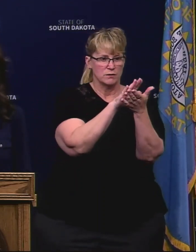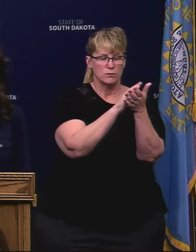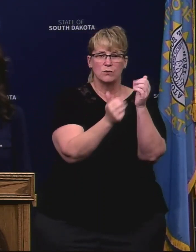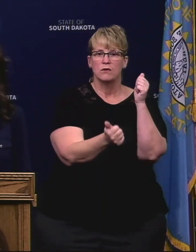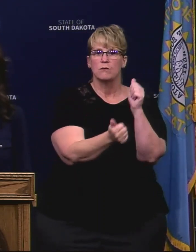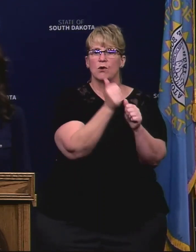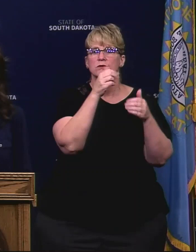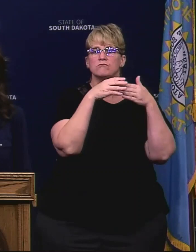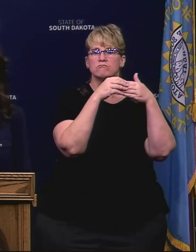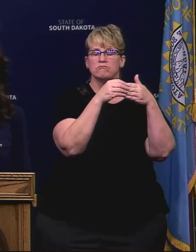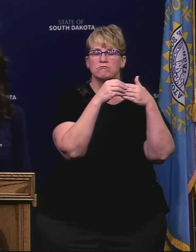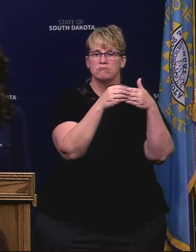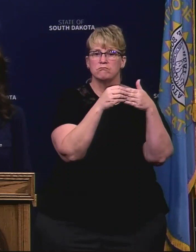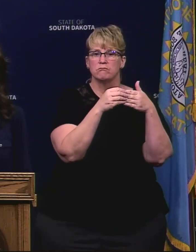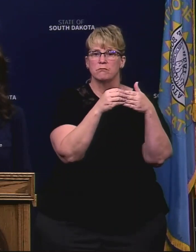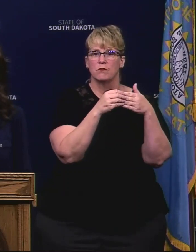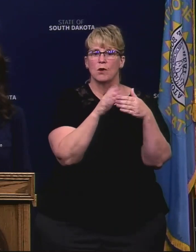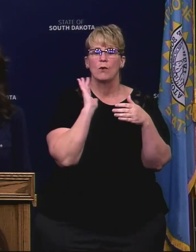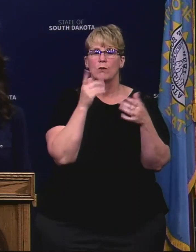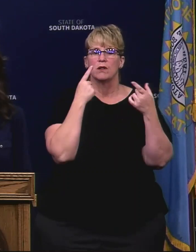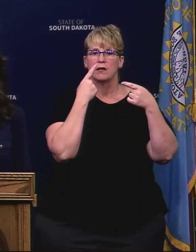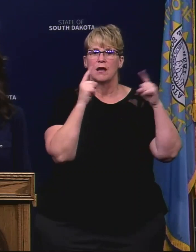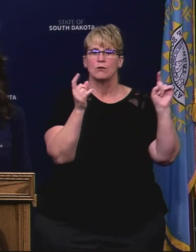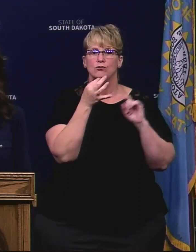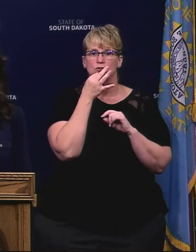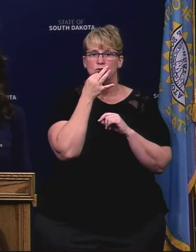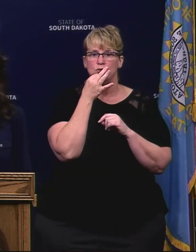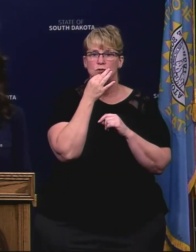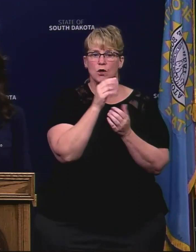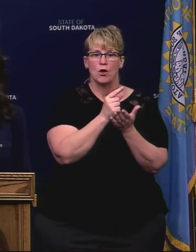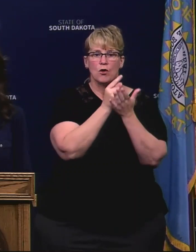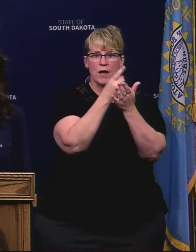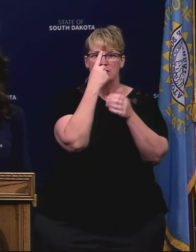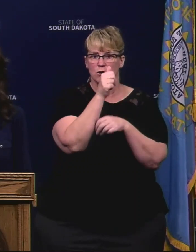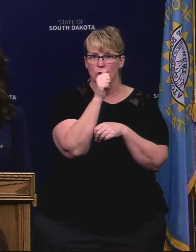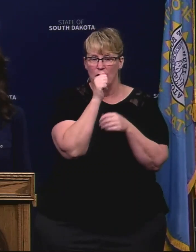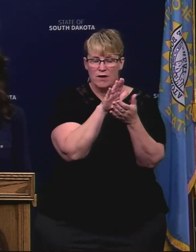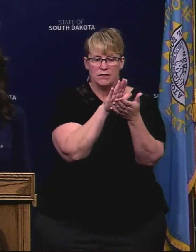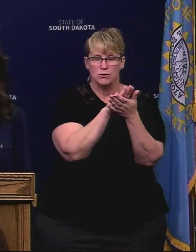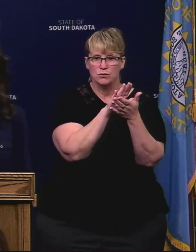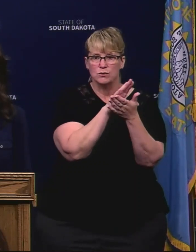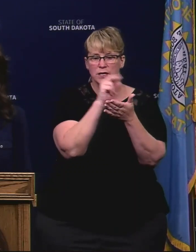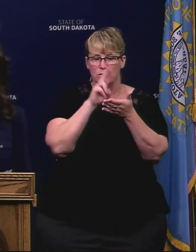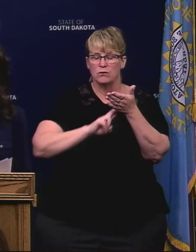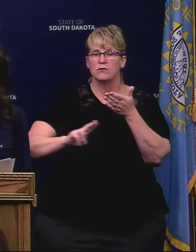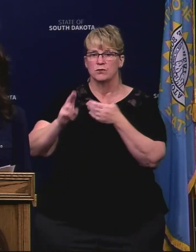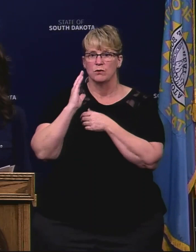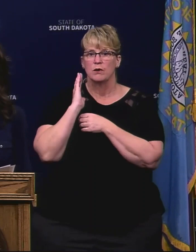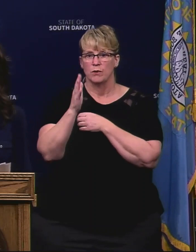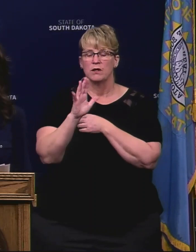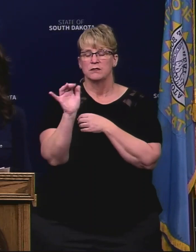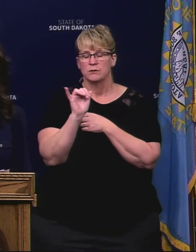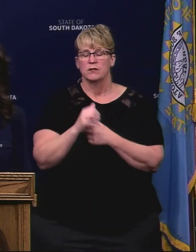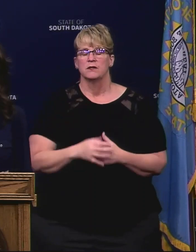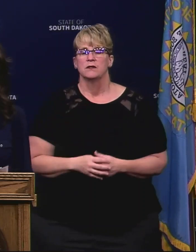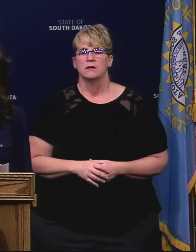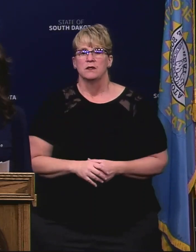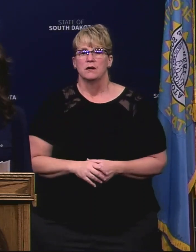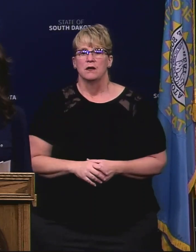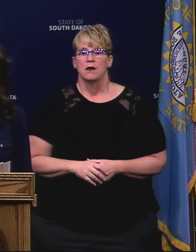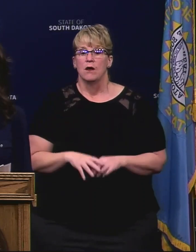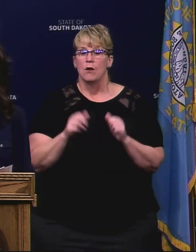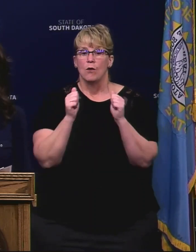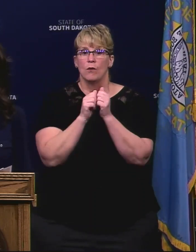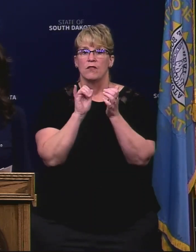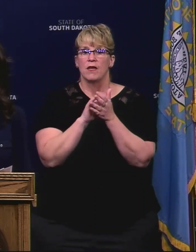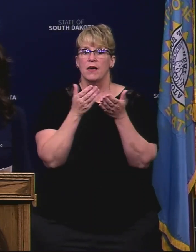most flexibility. And we'll be announcing soon grants for private schools and for universities as well. With that,